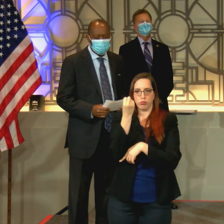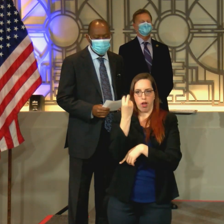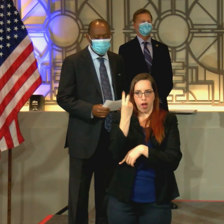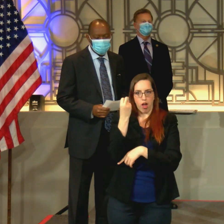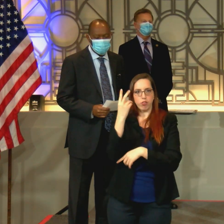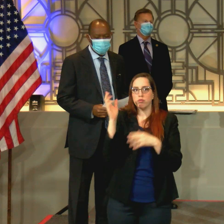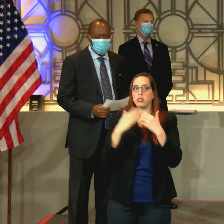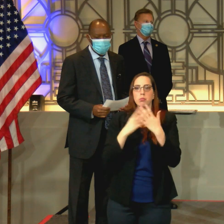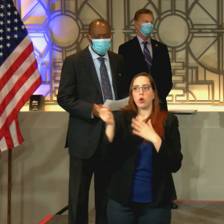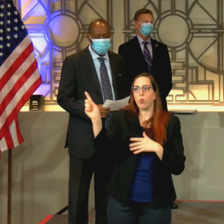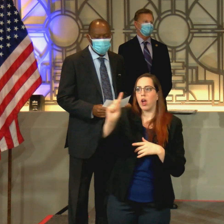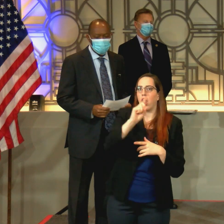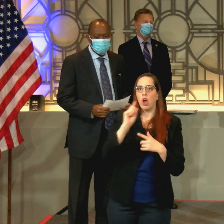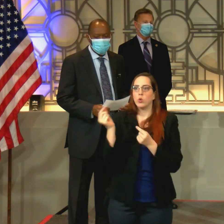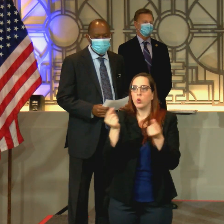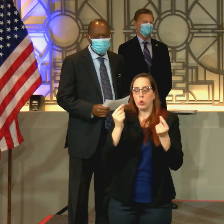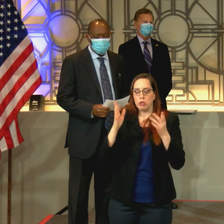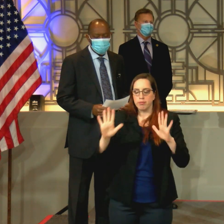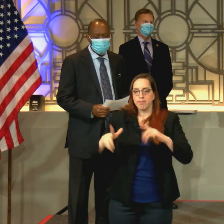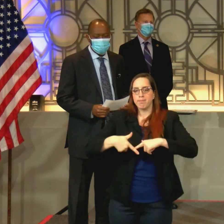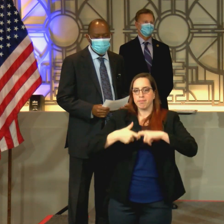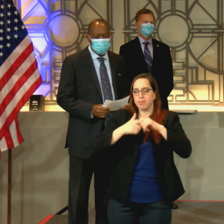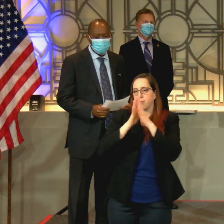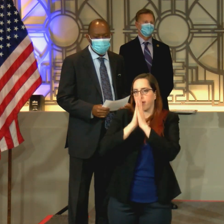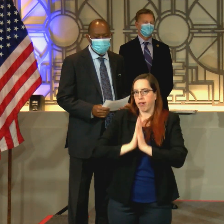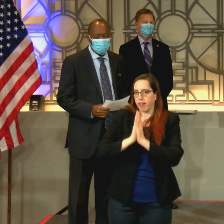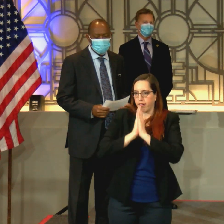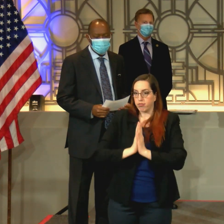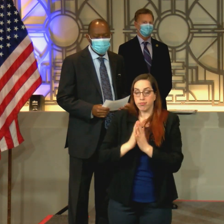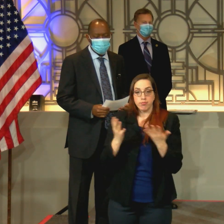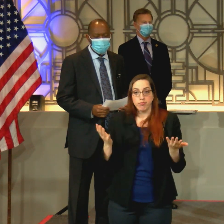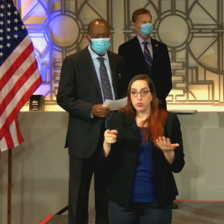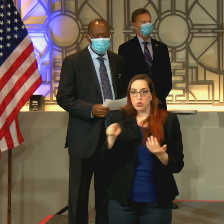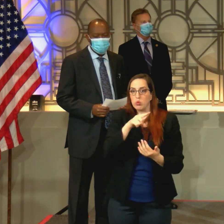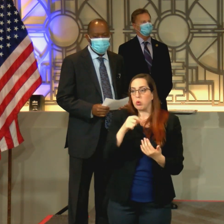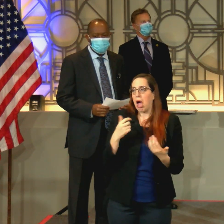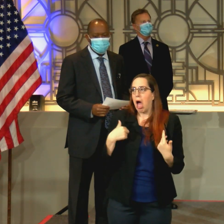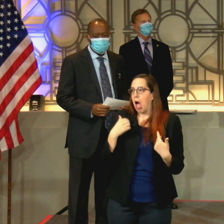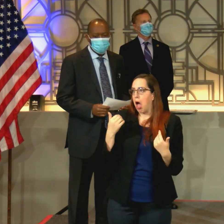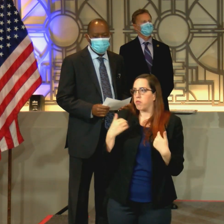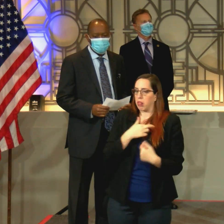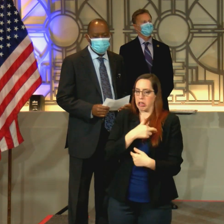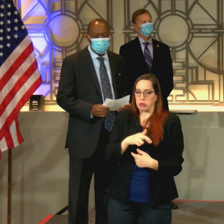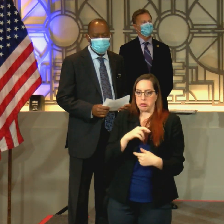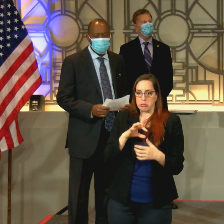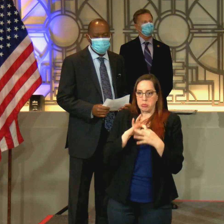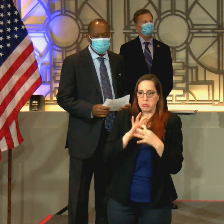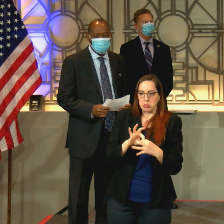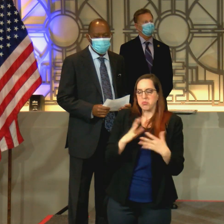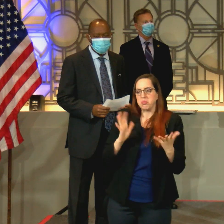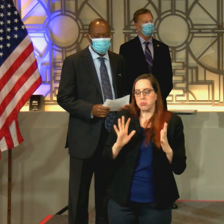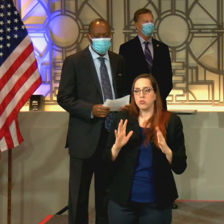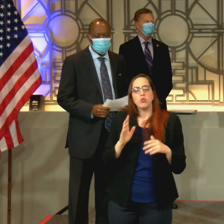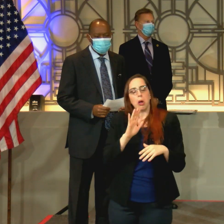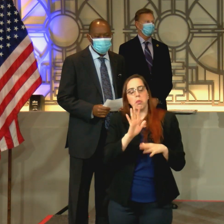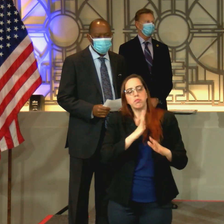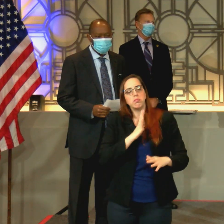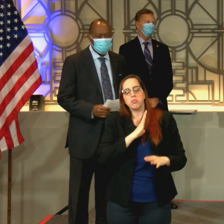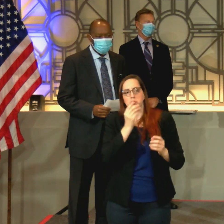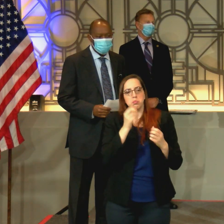wherever you are, pray. And if you don't have a particular faith, we ask that you observe a moment of